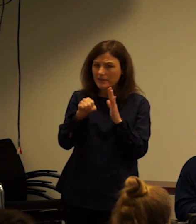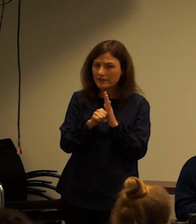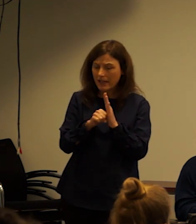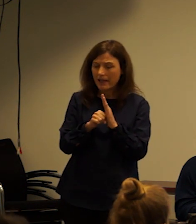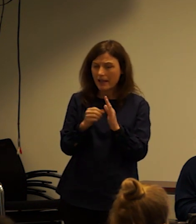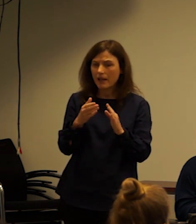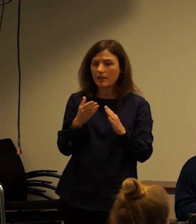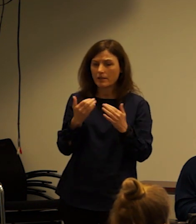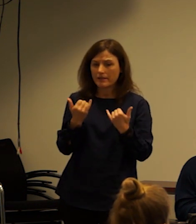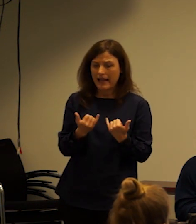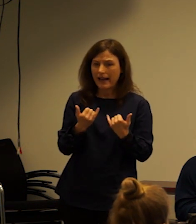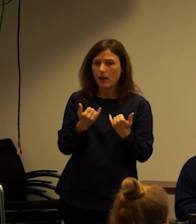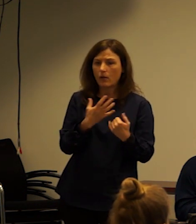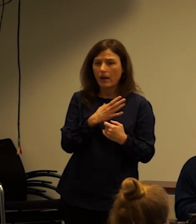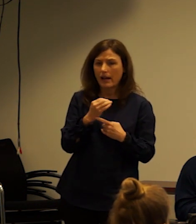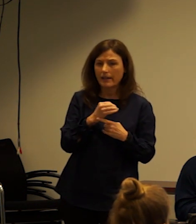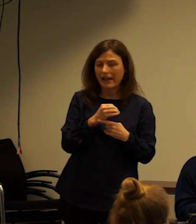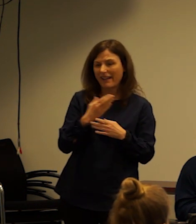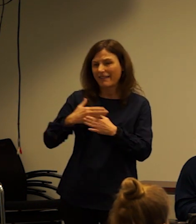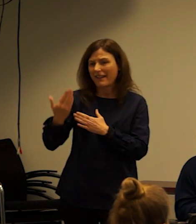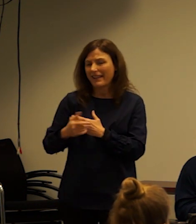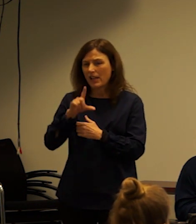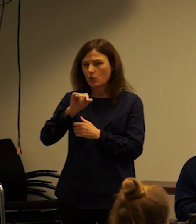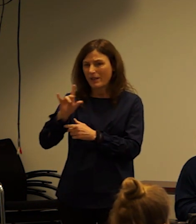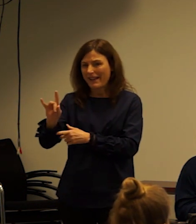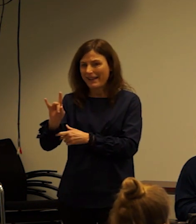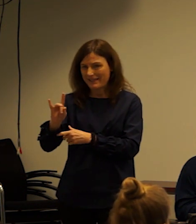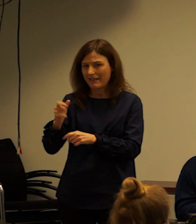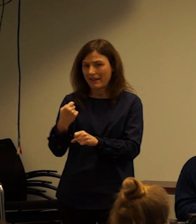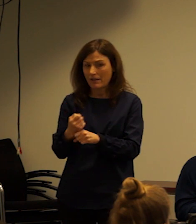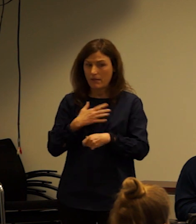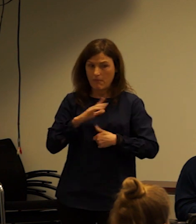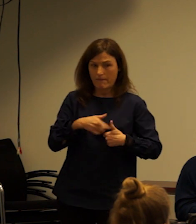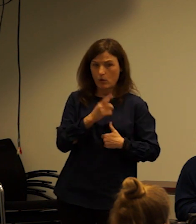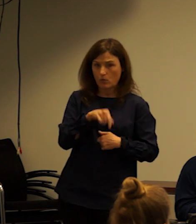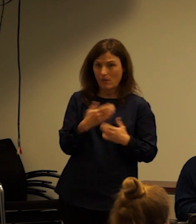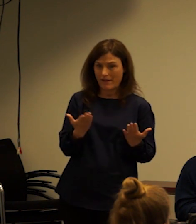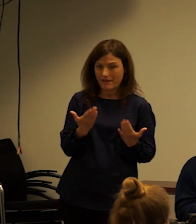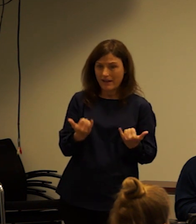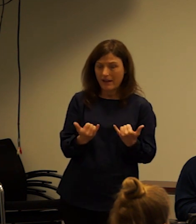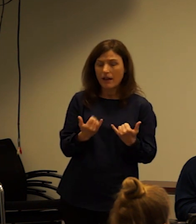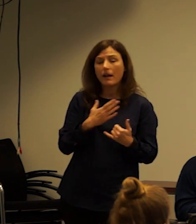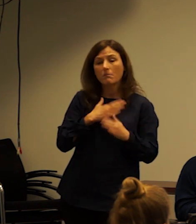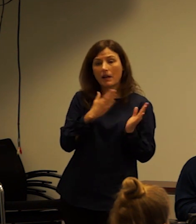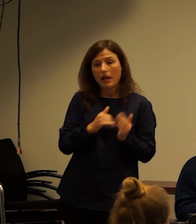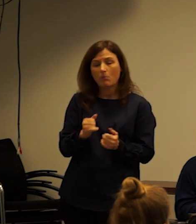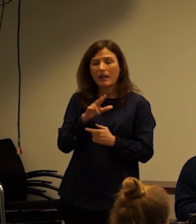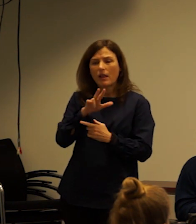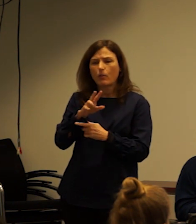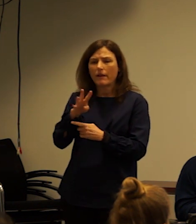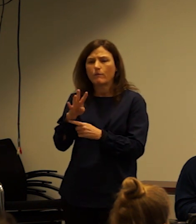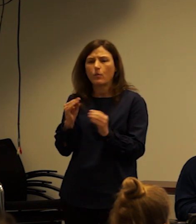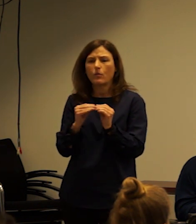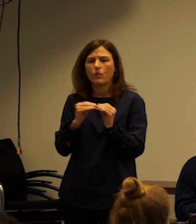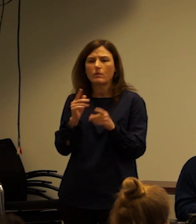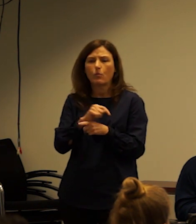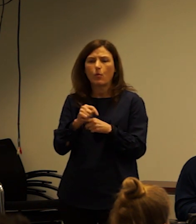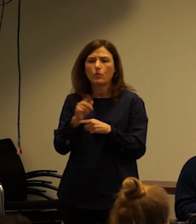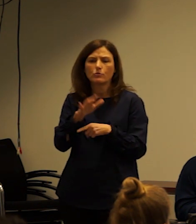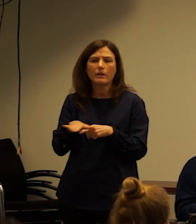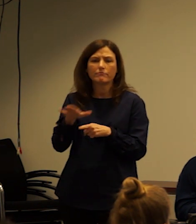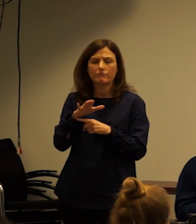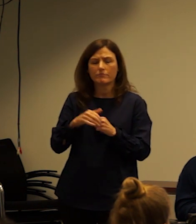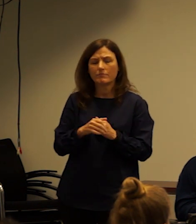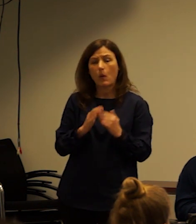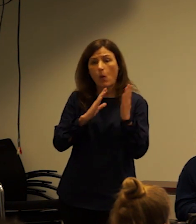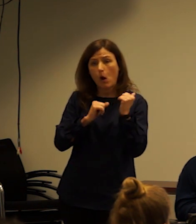the 2018 year. This is our first one. My plan is to do 3 or 4 more. We were hoping to